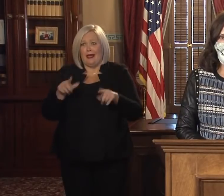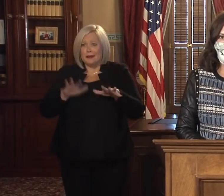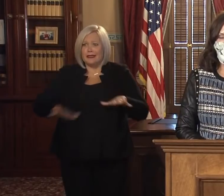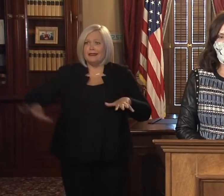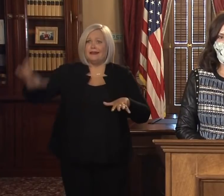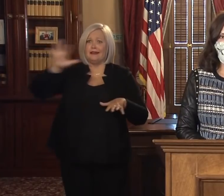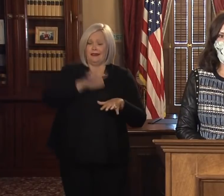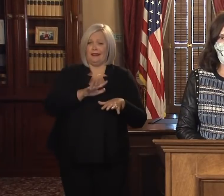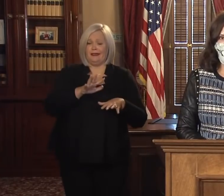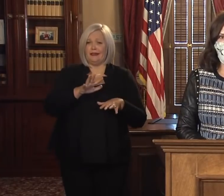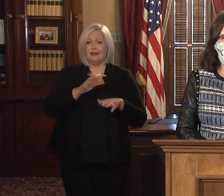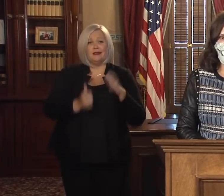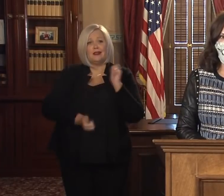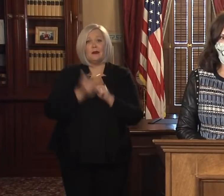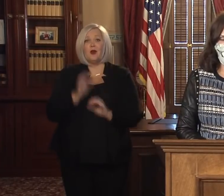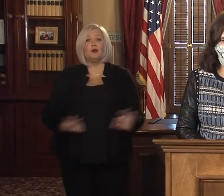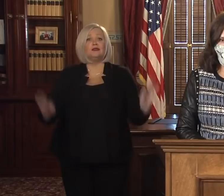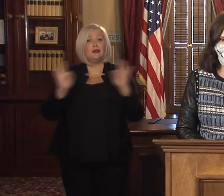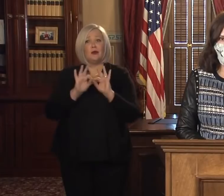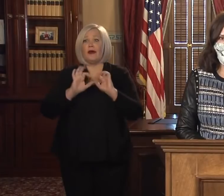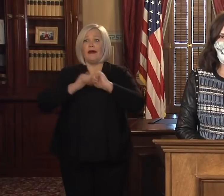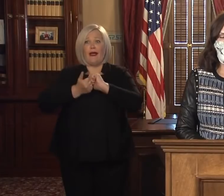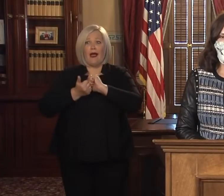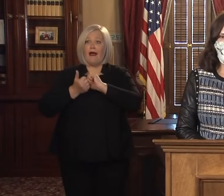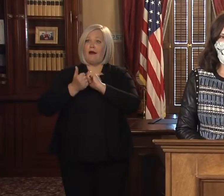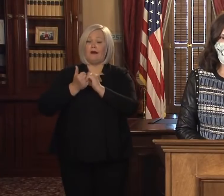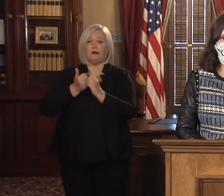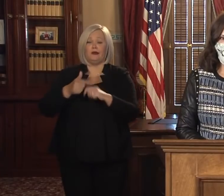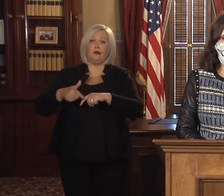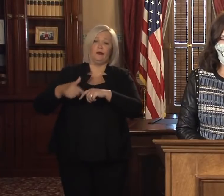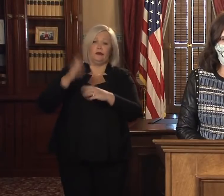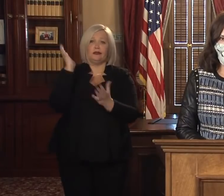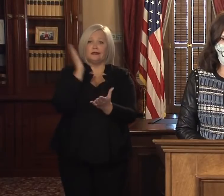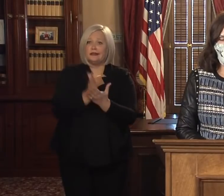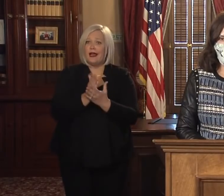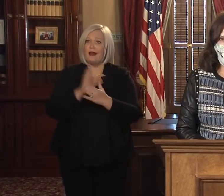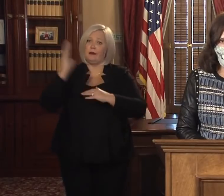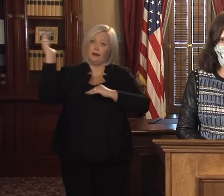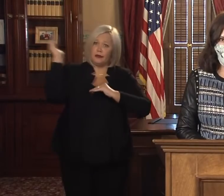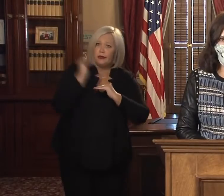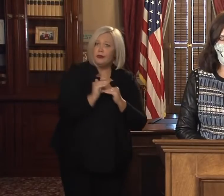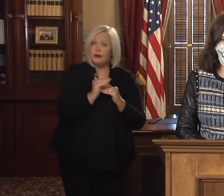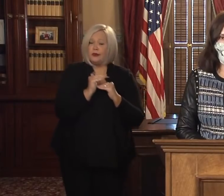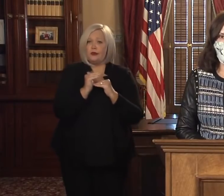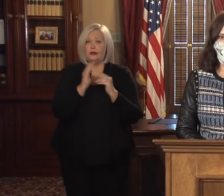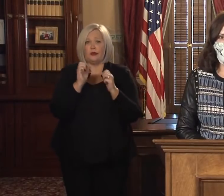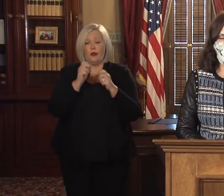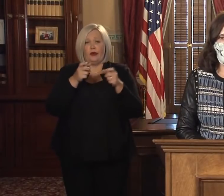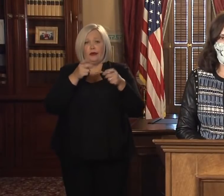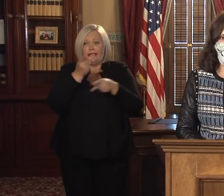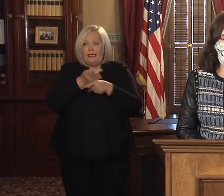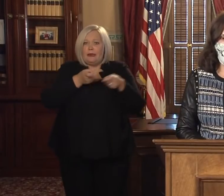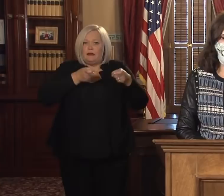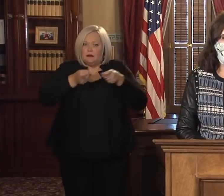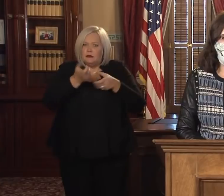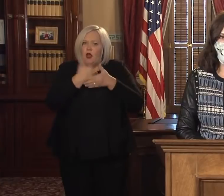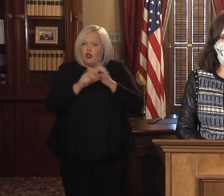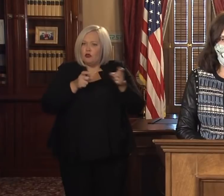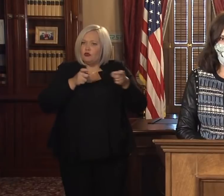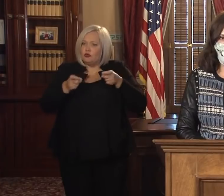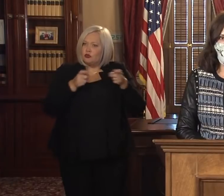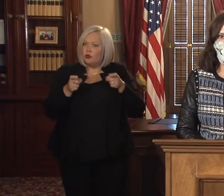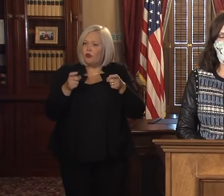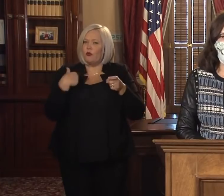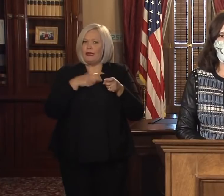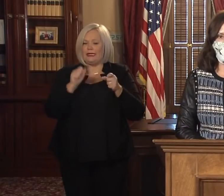do to get COVID out of our lives, or to at least get it under manageable number where we can continue